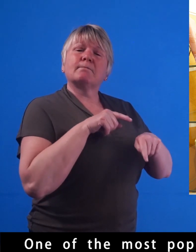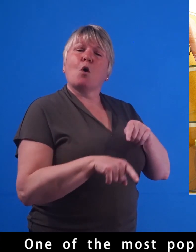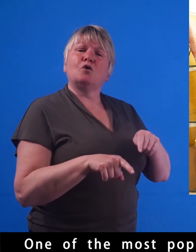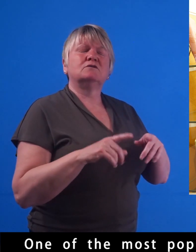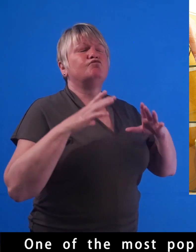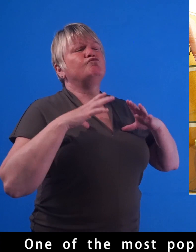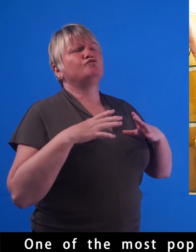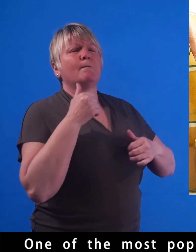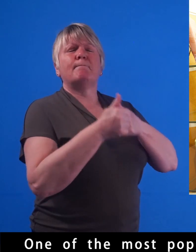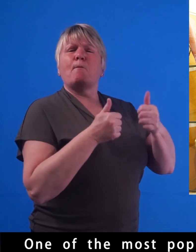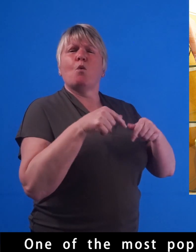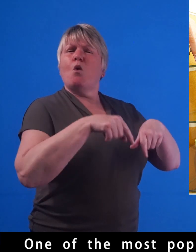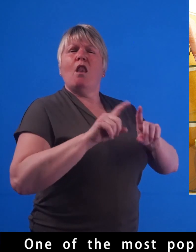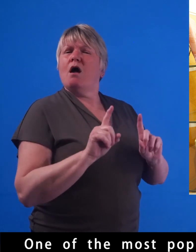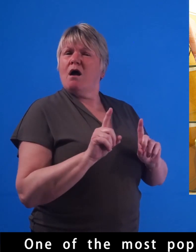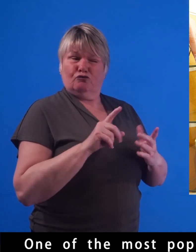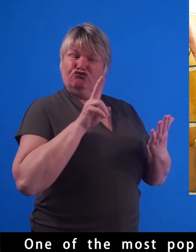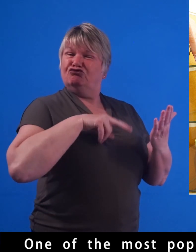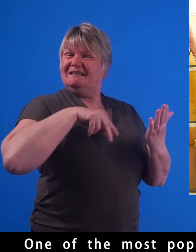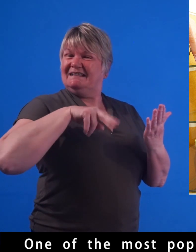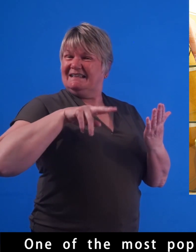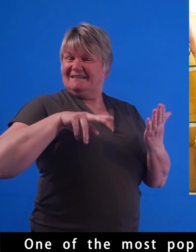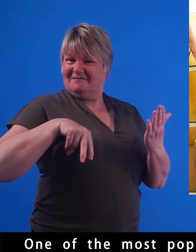One of the most popular pastimes has been reading.